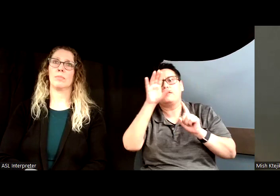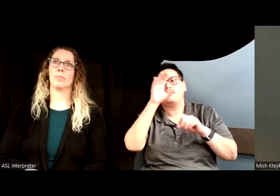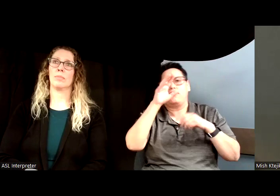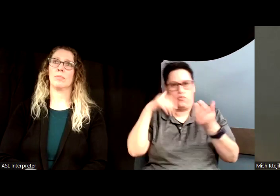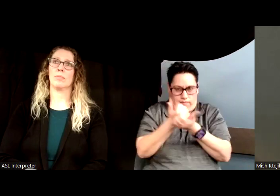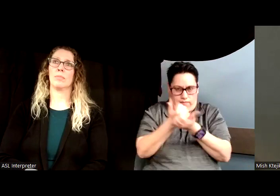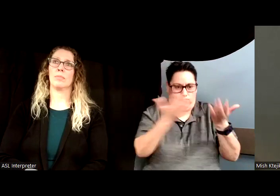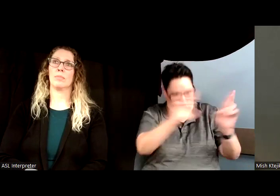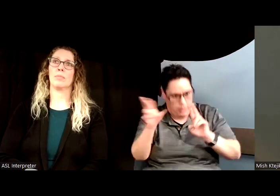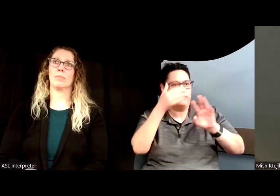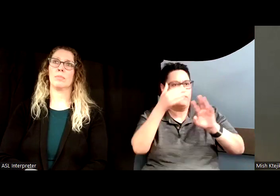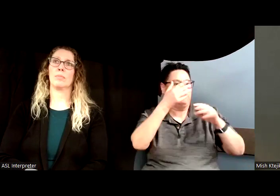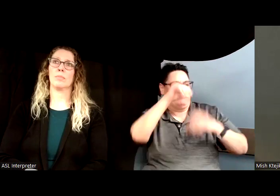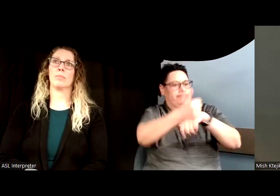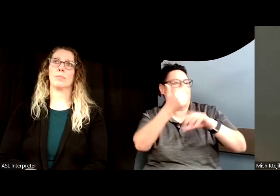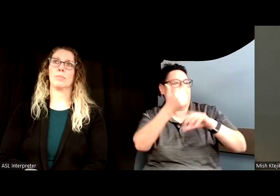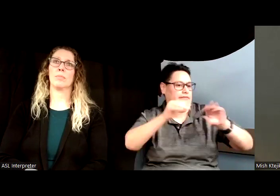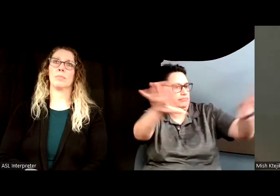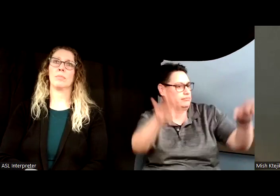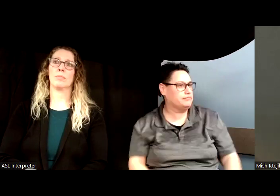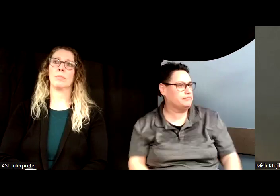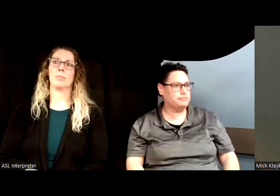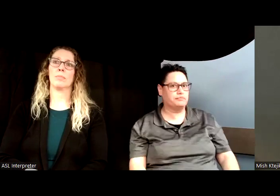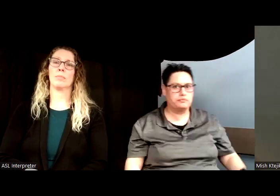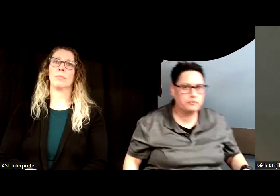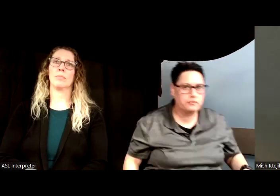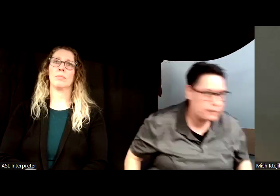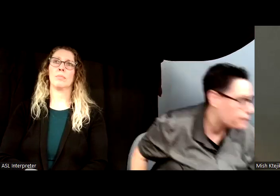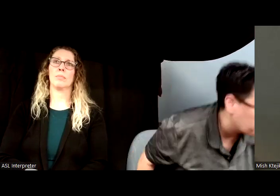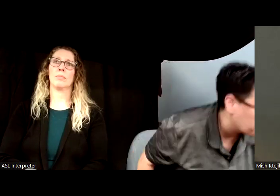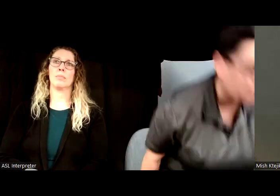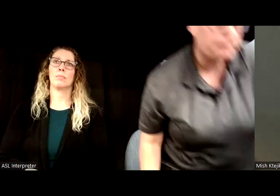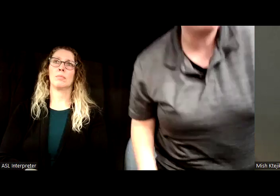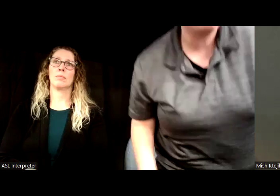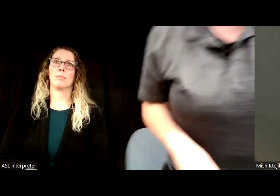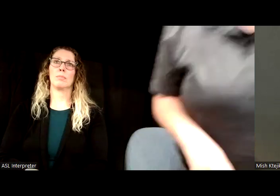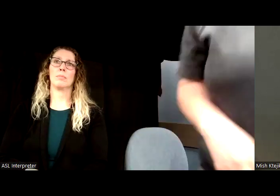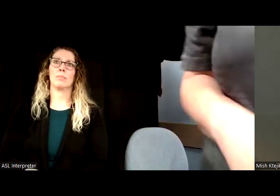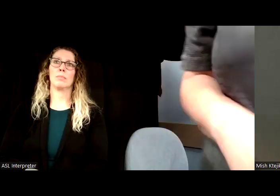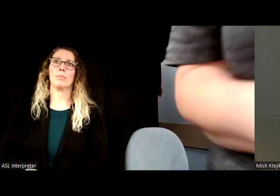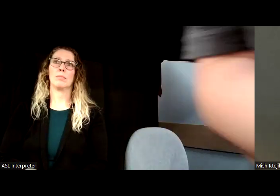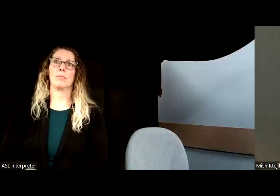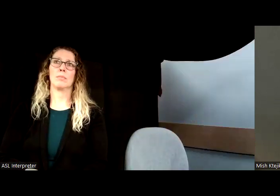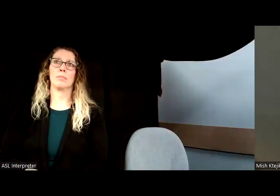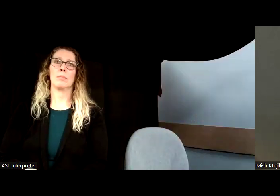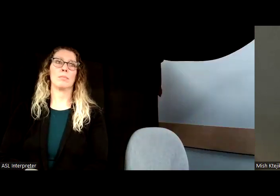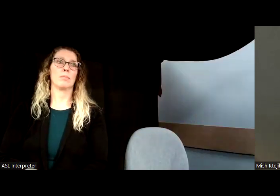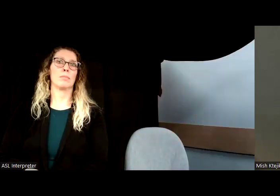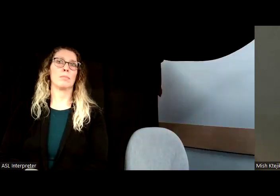that you used, Jack. But have everything kind of ready and sent out. I feel like that is the best option.